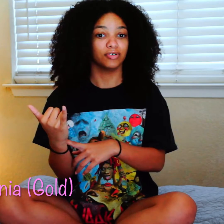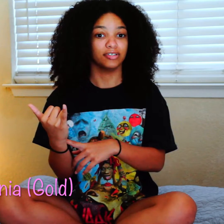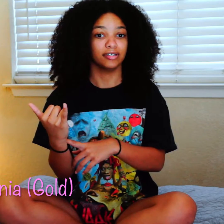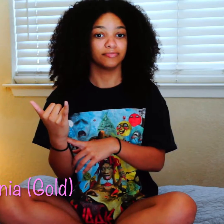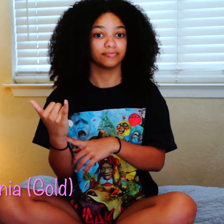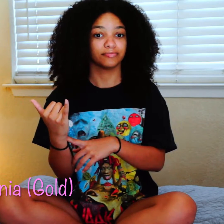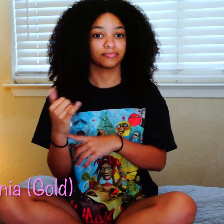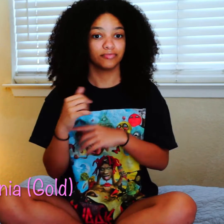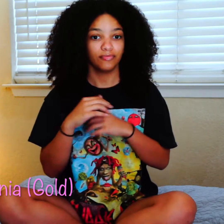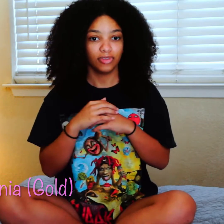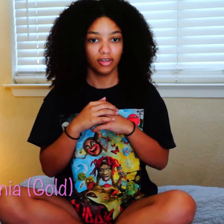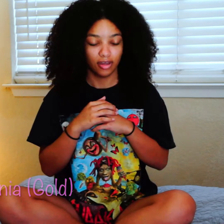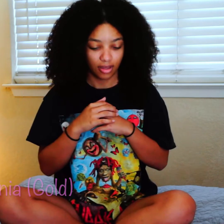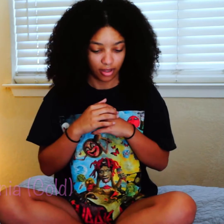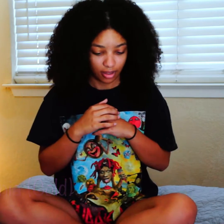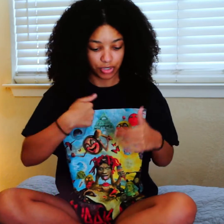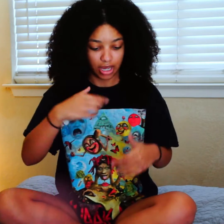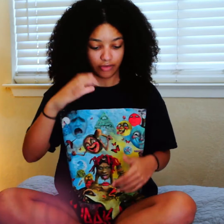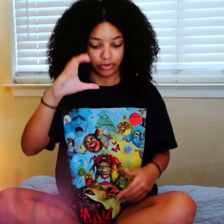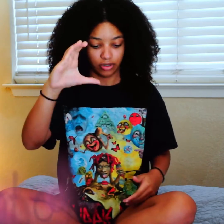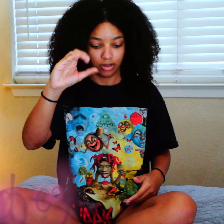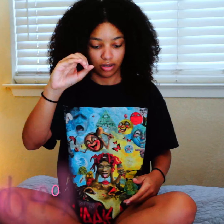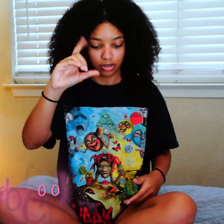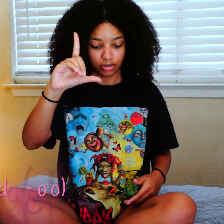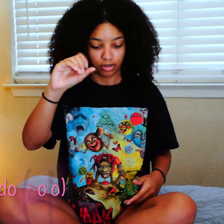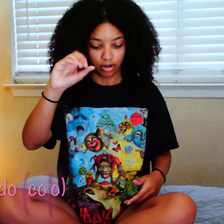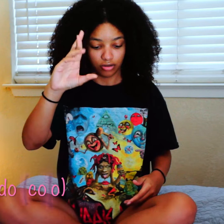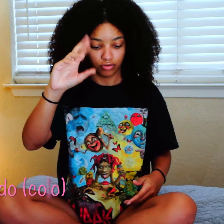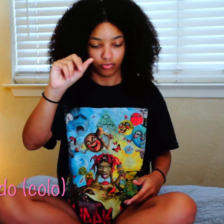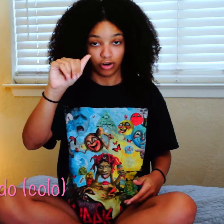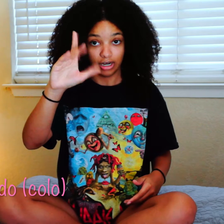California. We have Colorado.